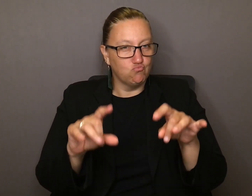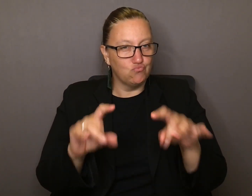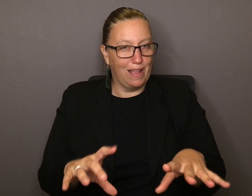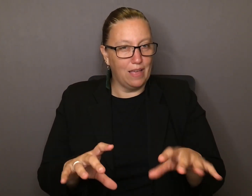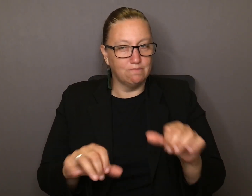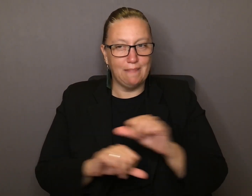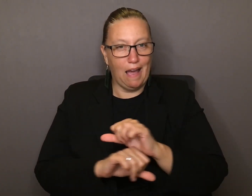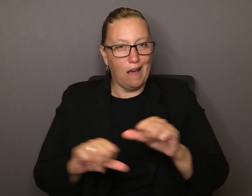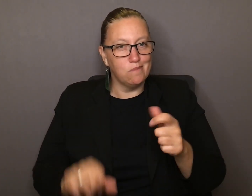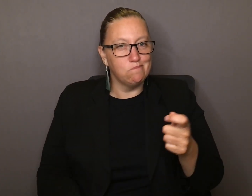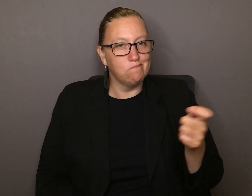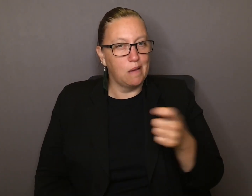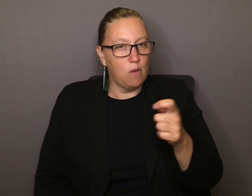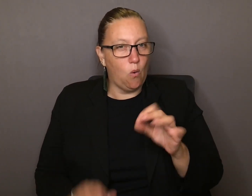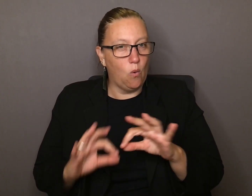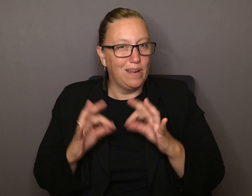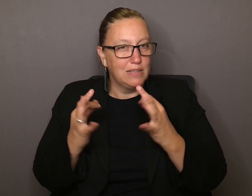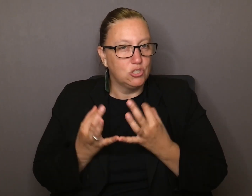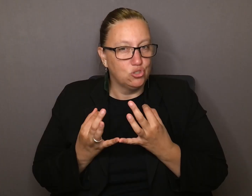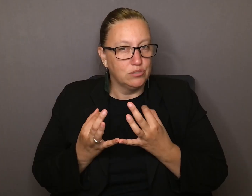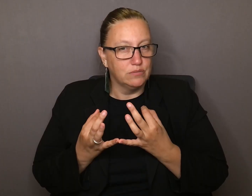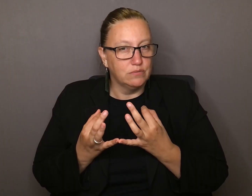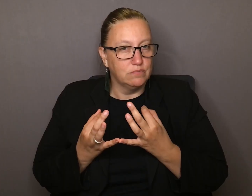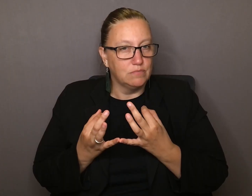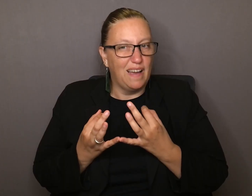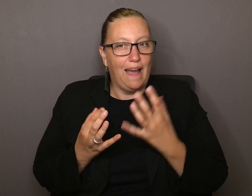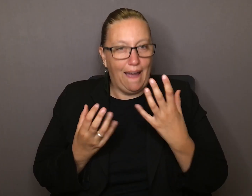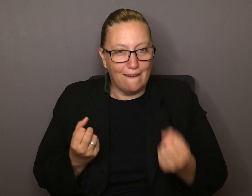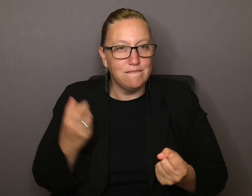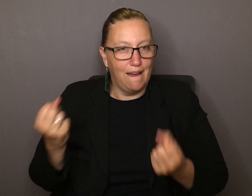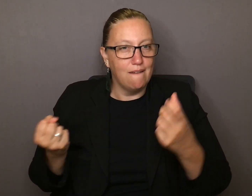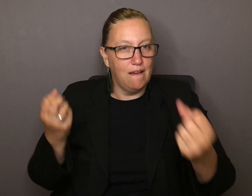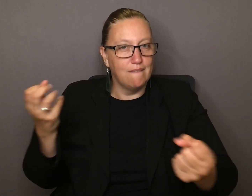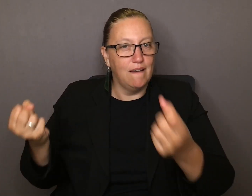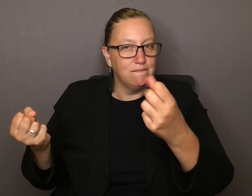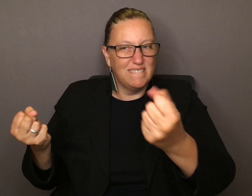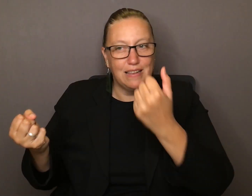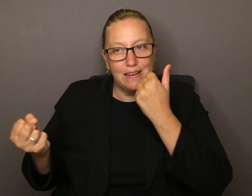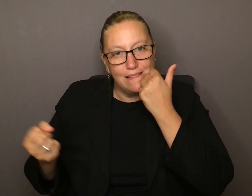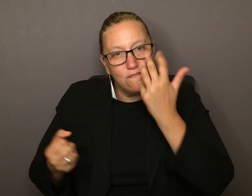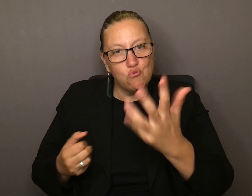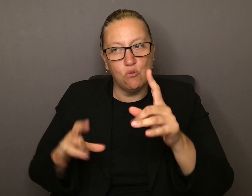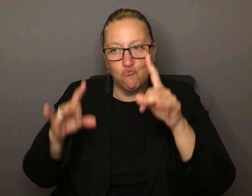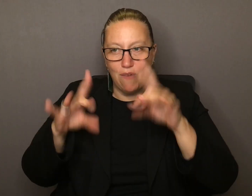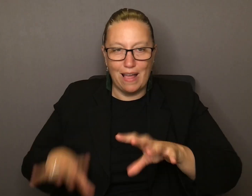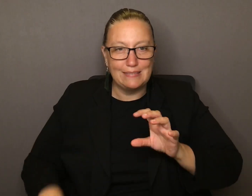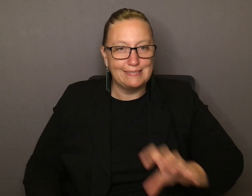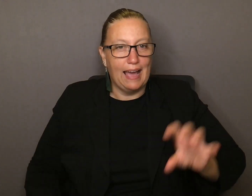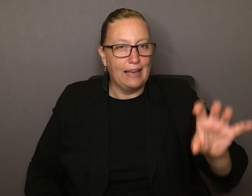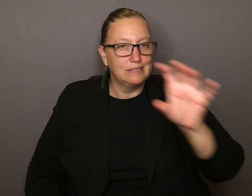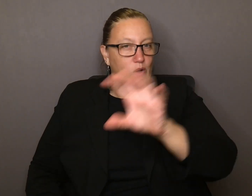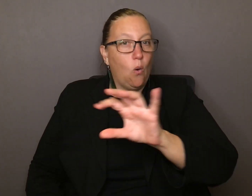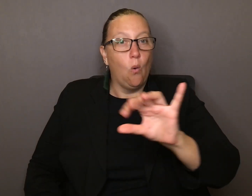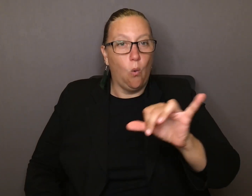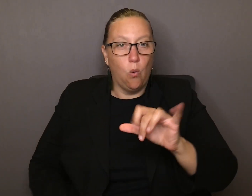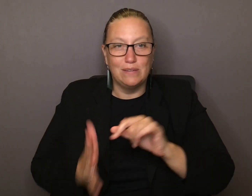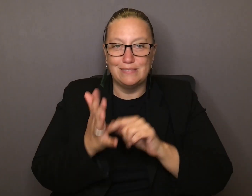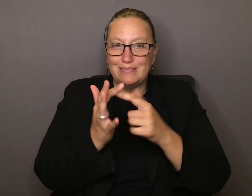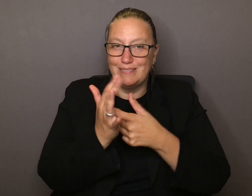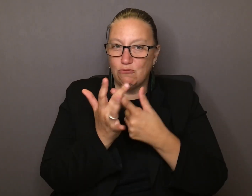member organisation in every Australian state or territory. Our